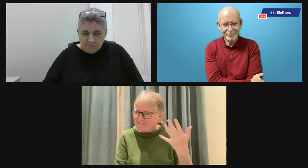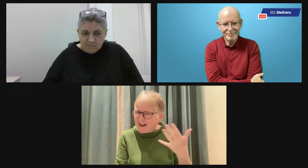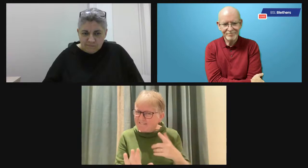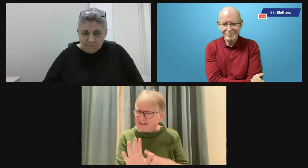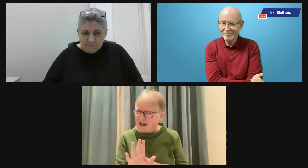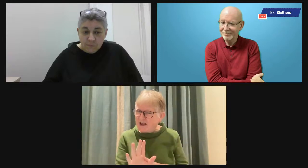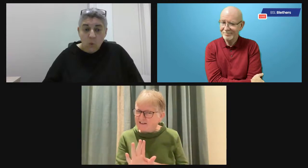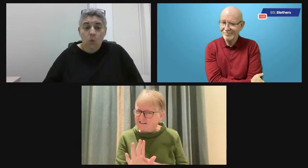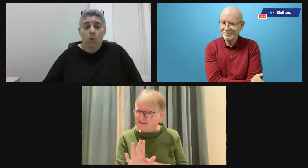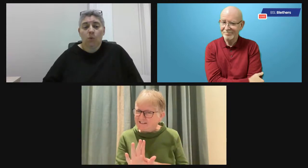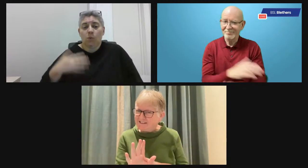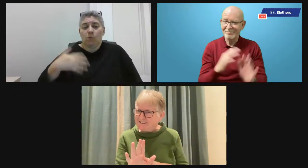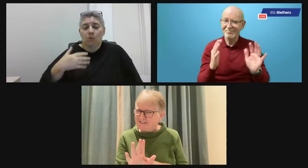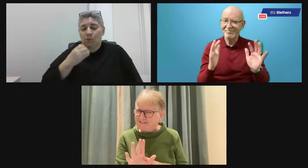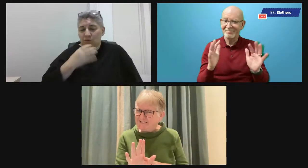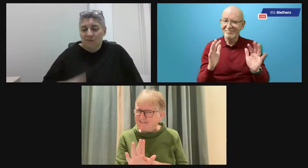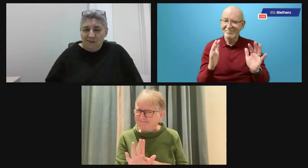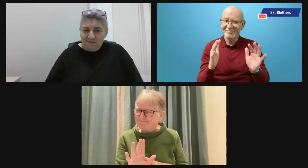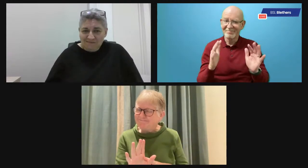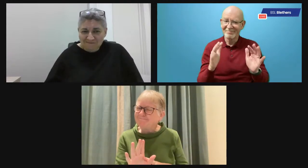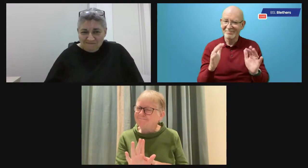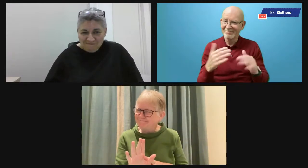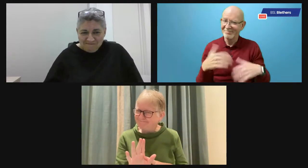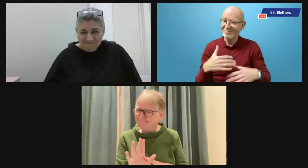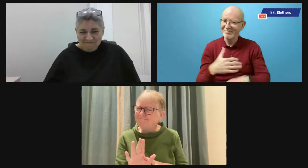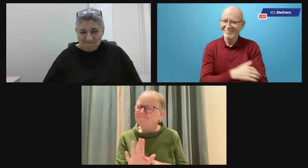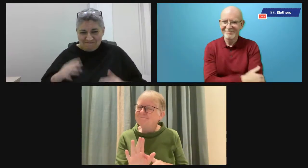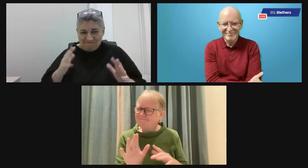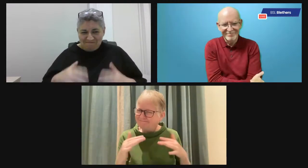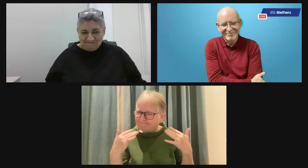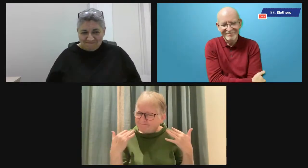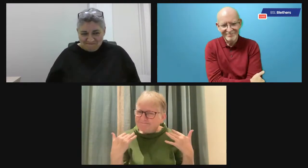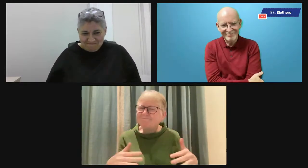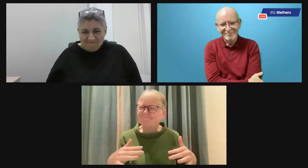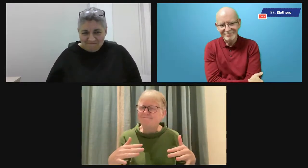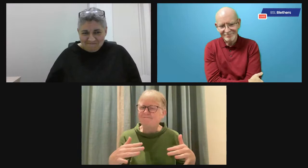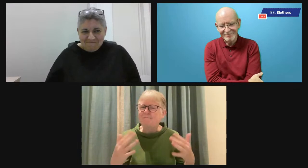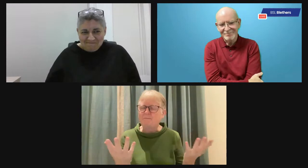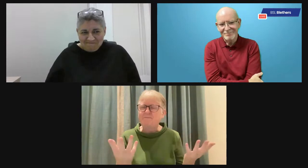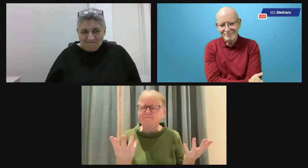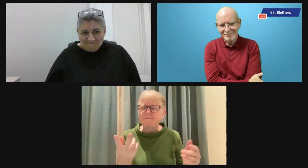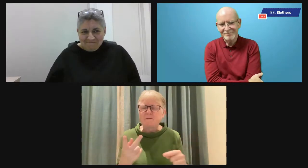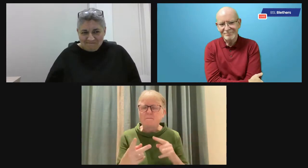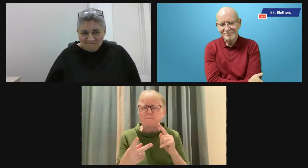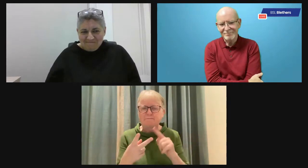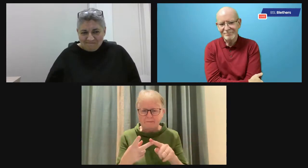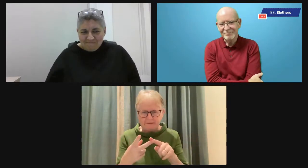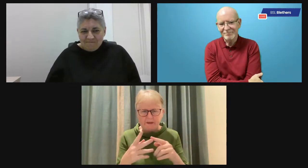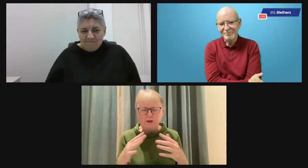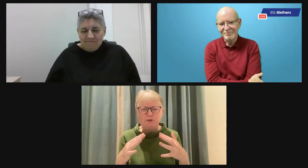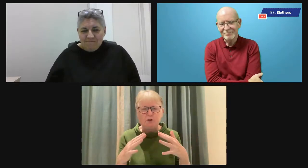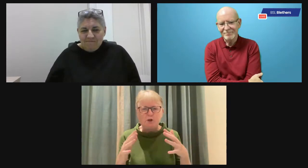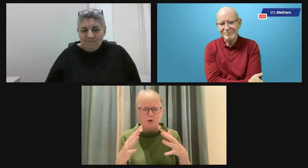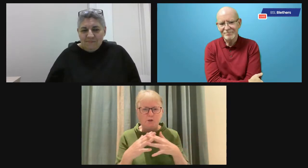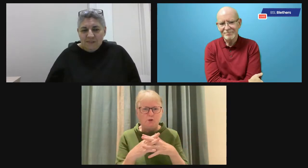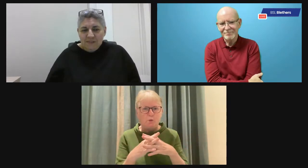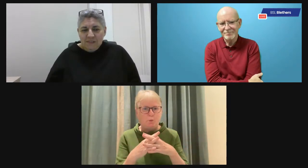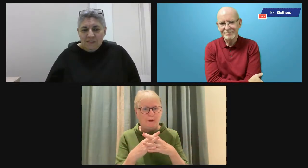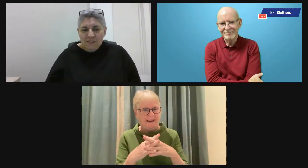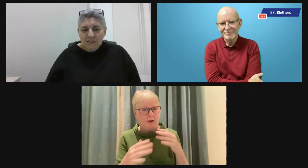ABLTA has been going for 35 years, and Wow. we're still going, Wow, and that's congratulations. amazing.